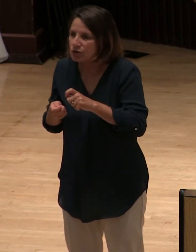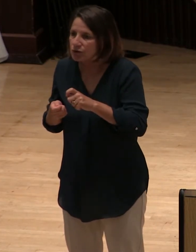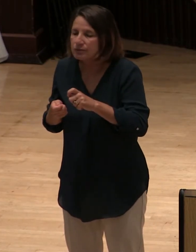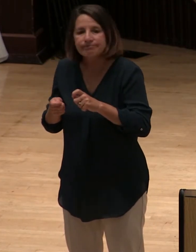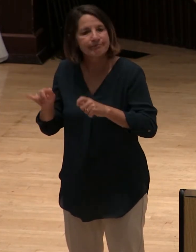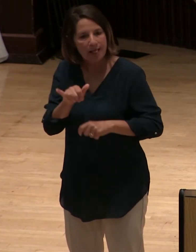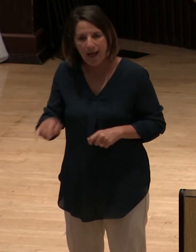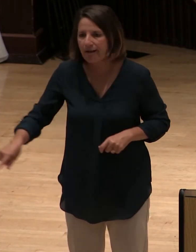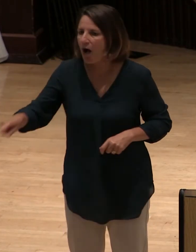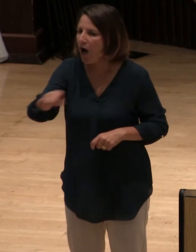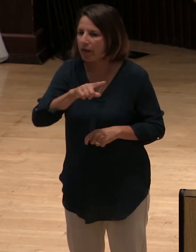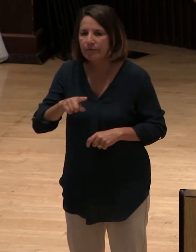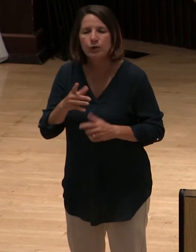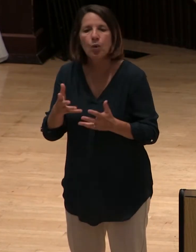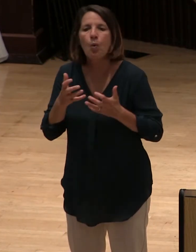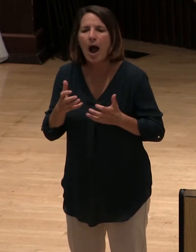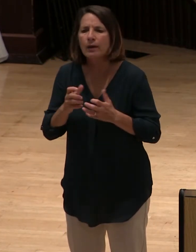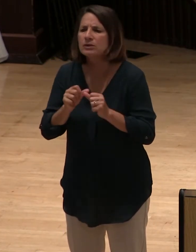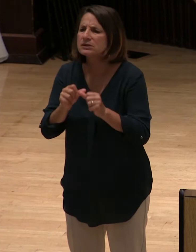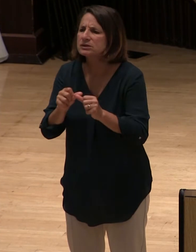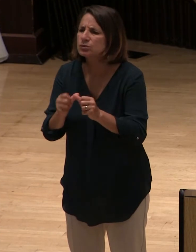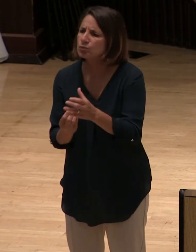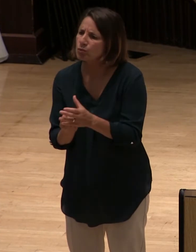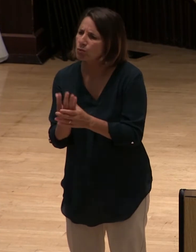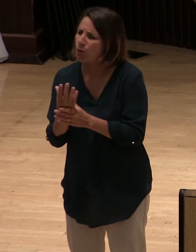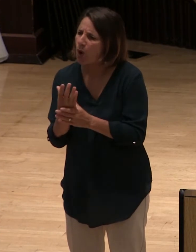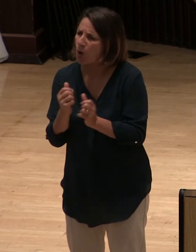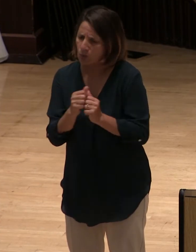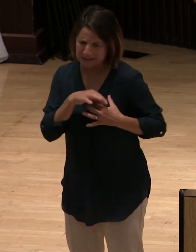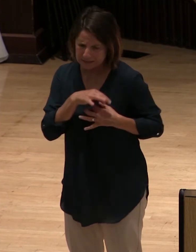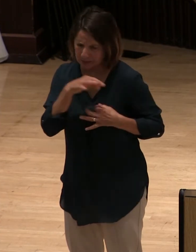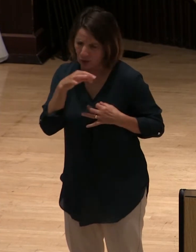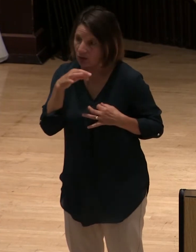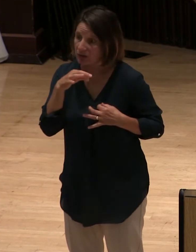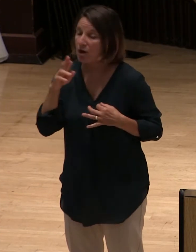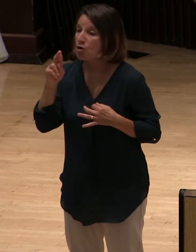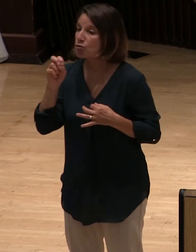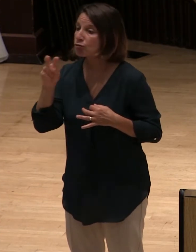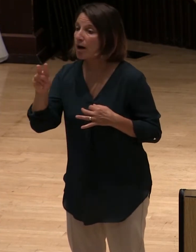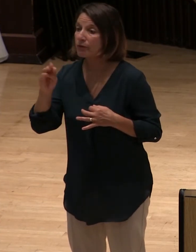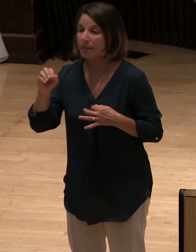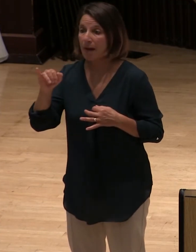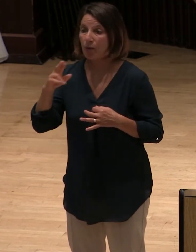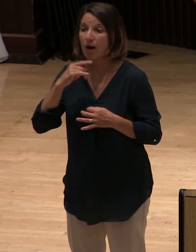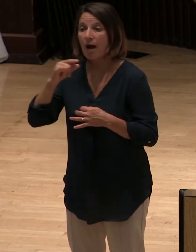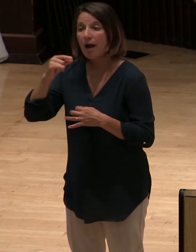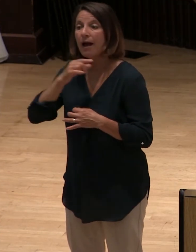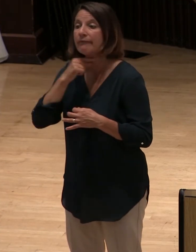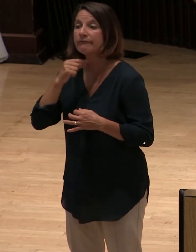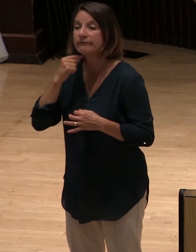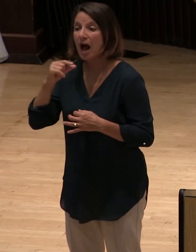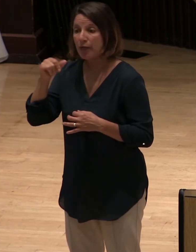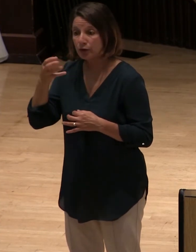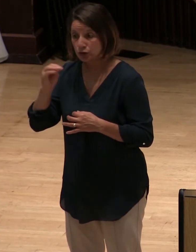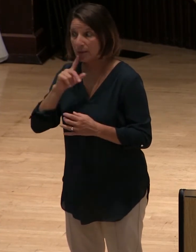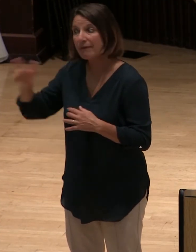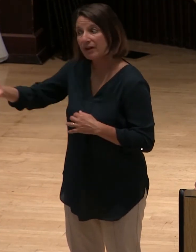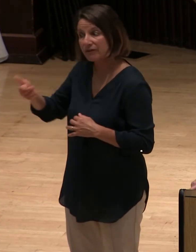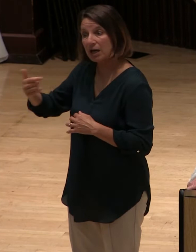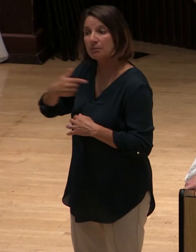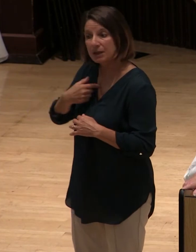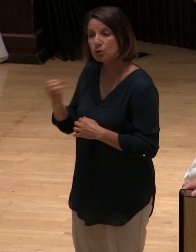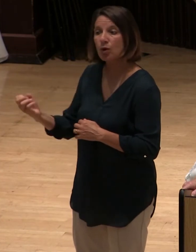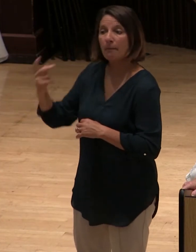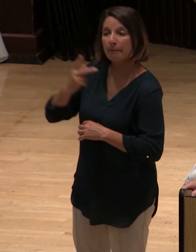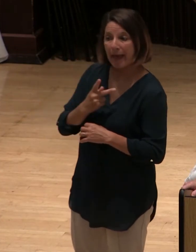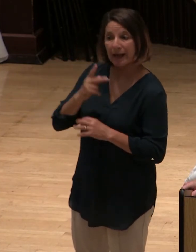all of you, I want to keep growing spiritually. Reverend Myra and Father Jim have invited me to come back and preach a few